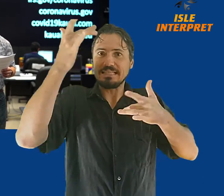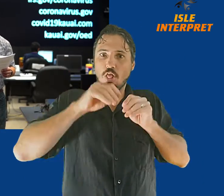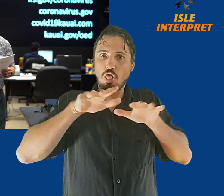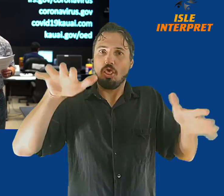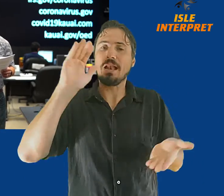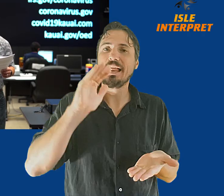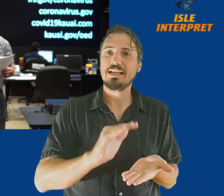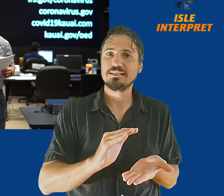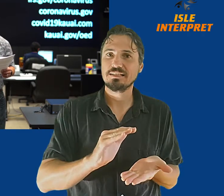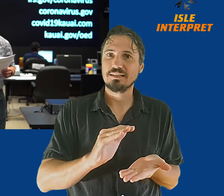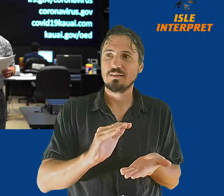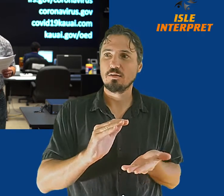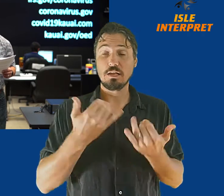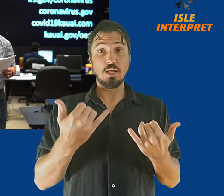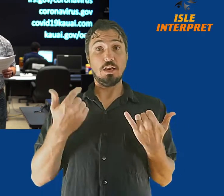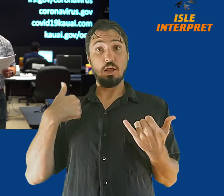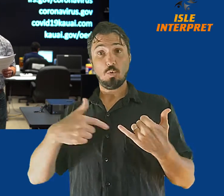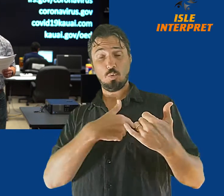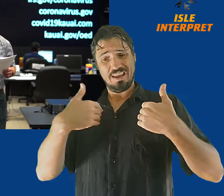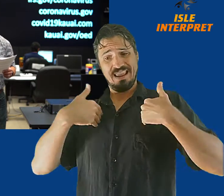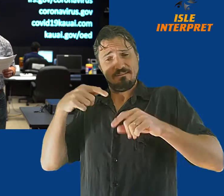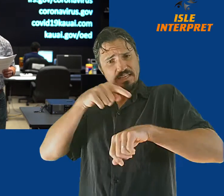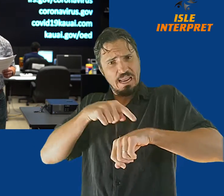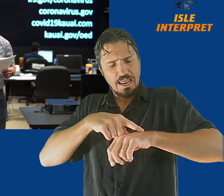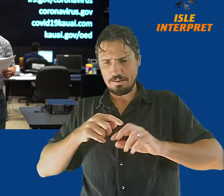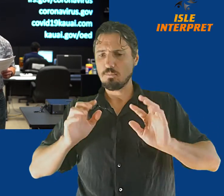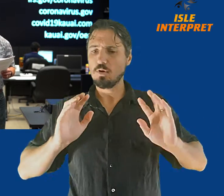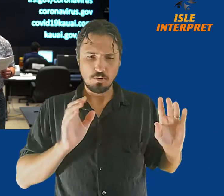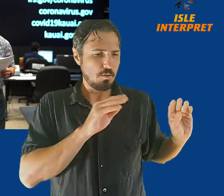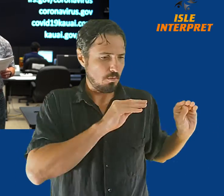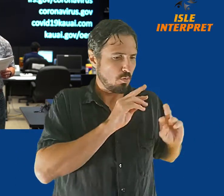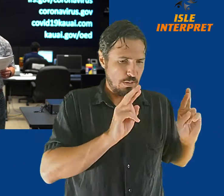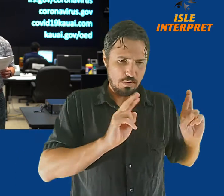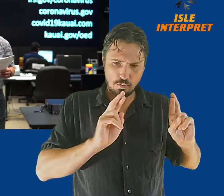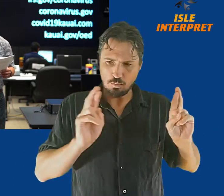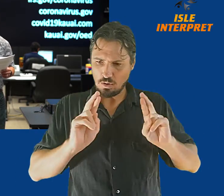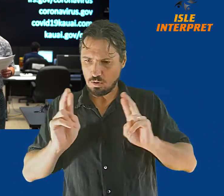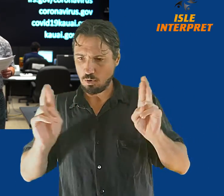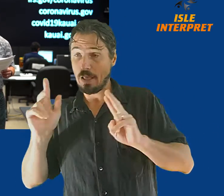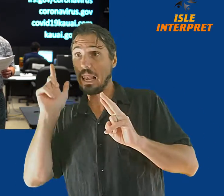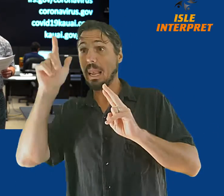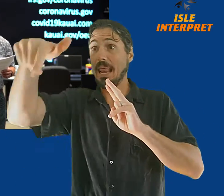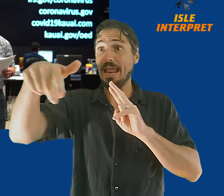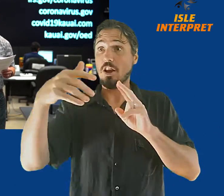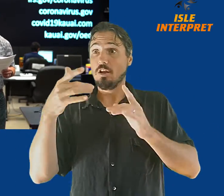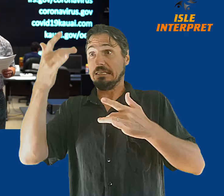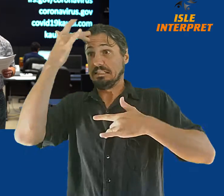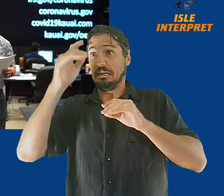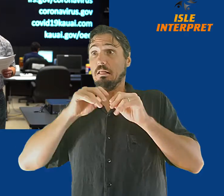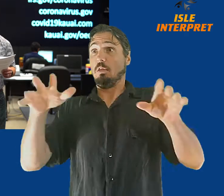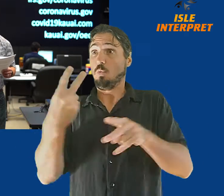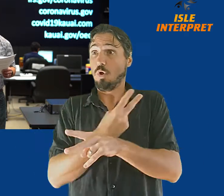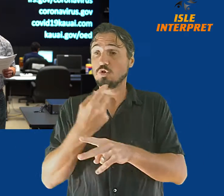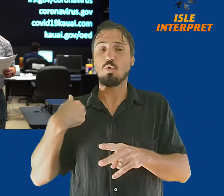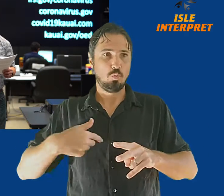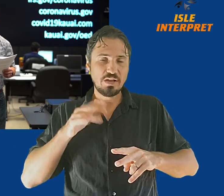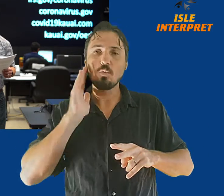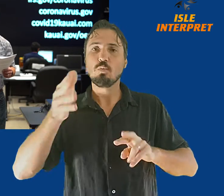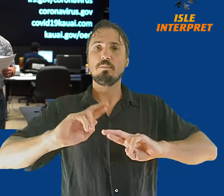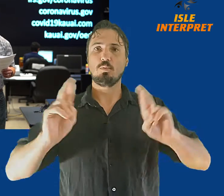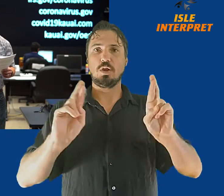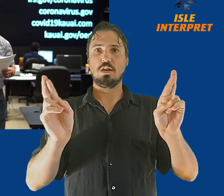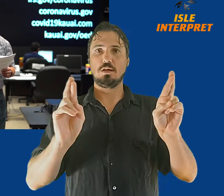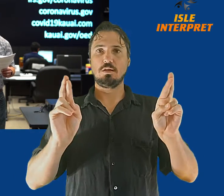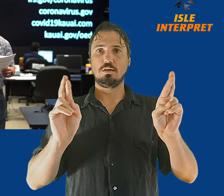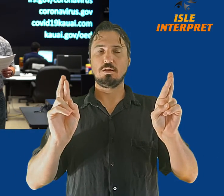of cases hits. By you staying at home, it is helping the cause. However, as stay-at-home